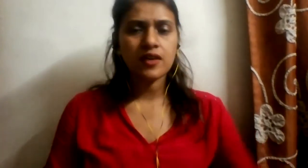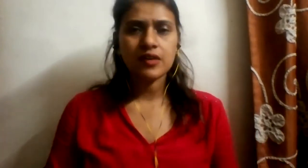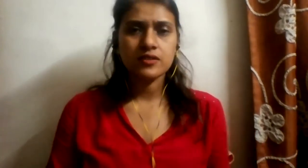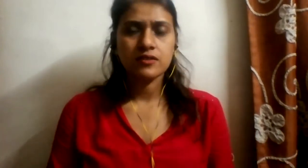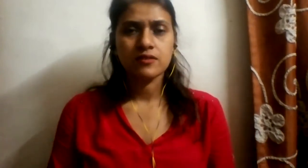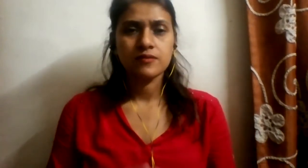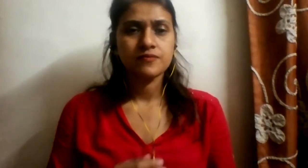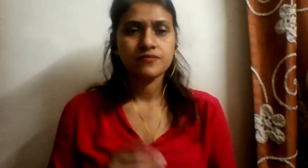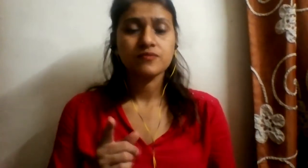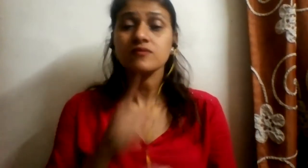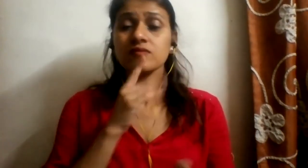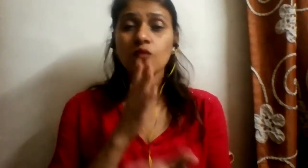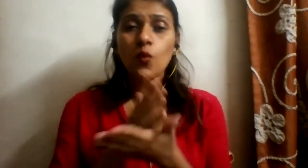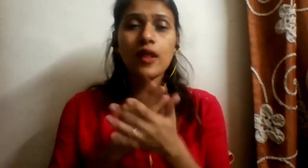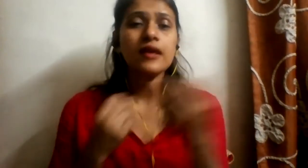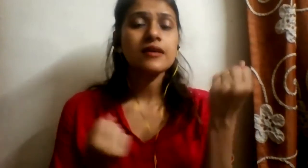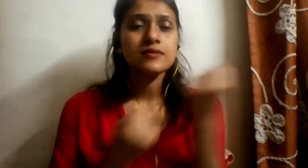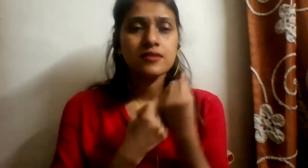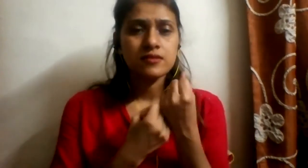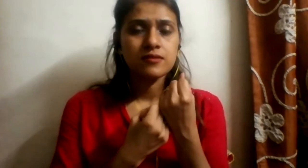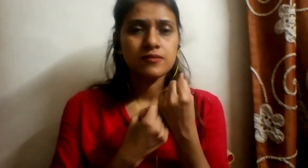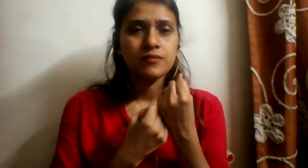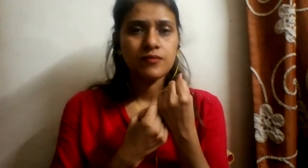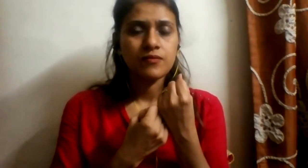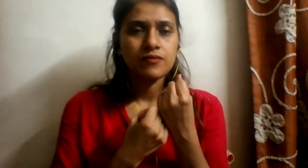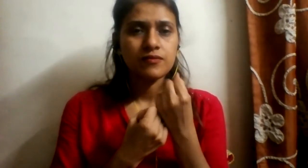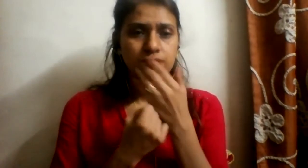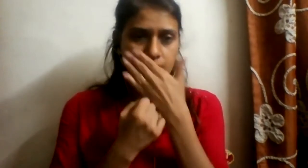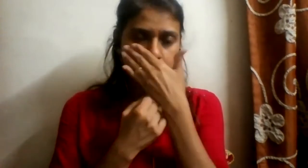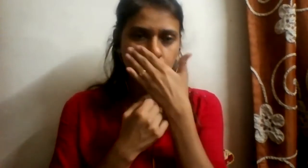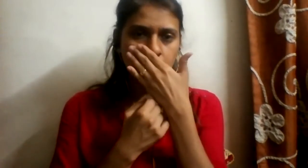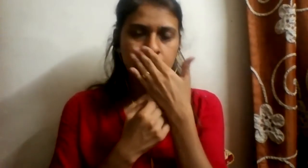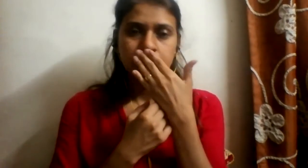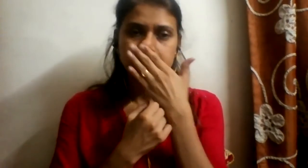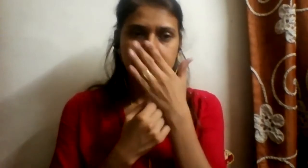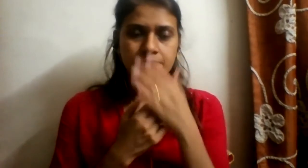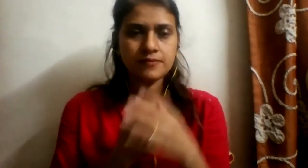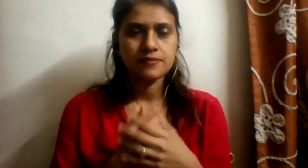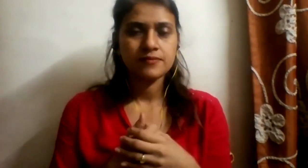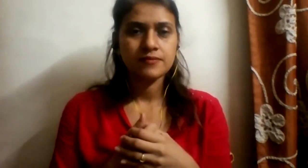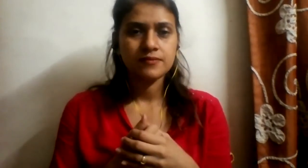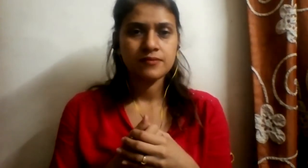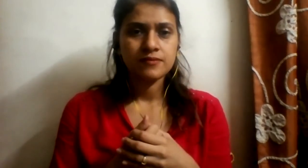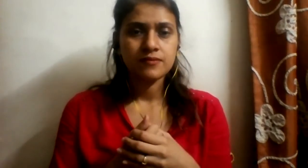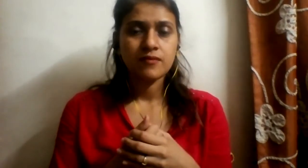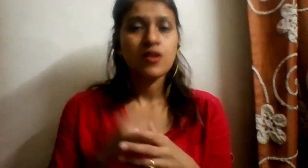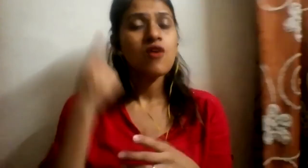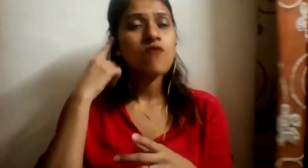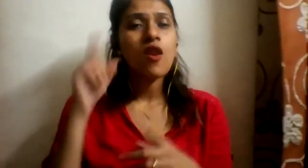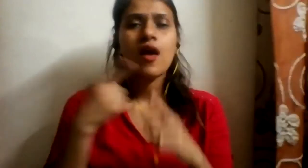we come to assist this honorable court and provide. That is other thing, they will go to all extreme to oppose you. But the first statement that